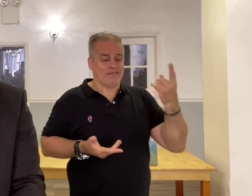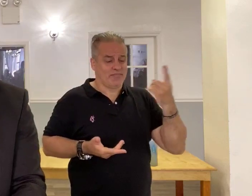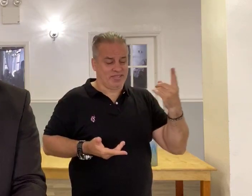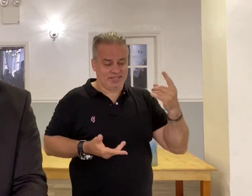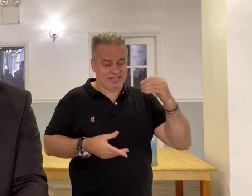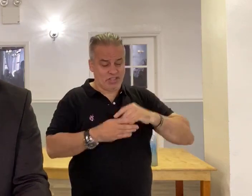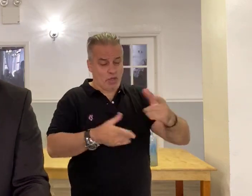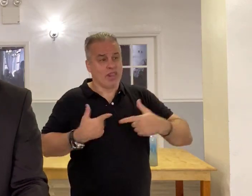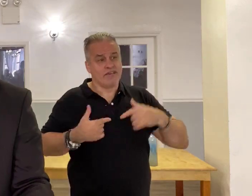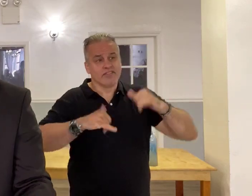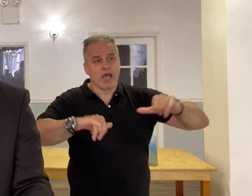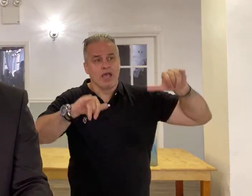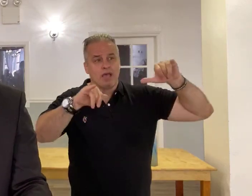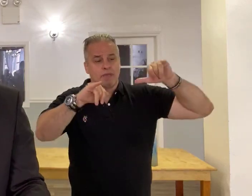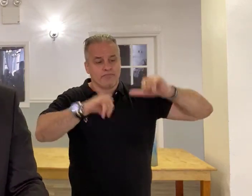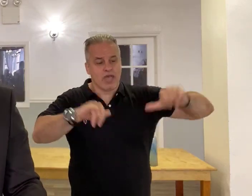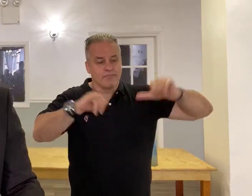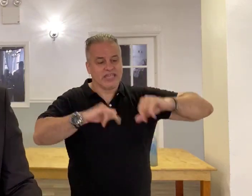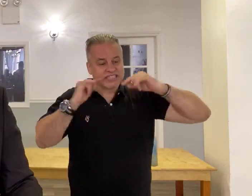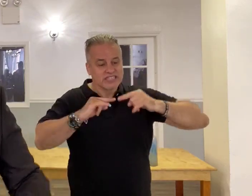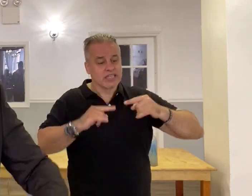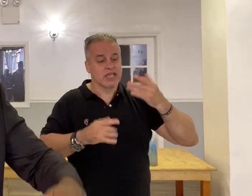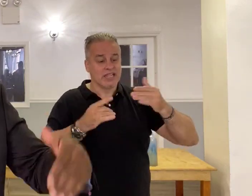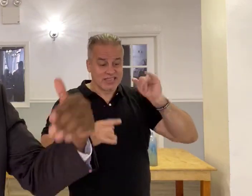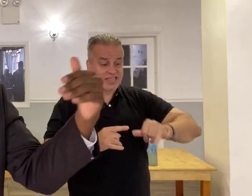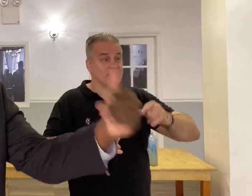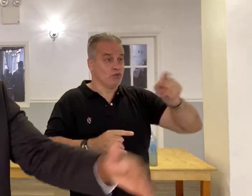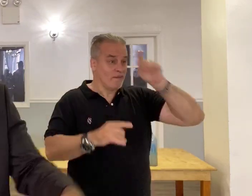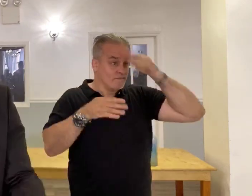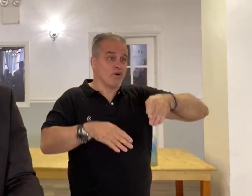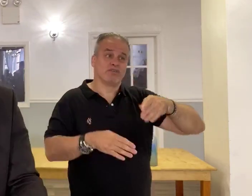in Hebrews chapter 12,